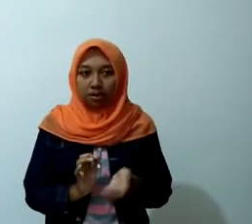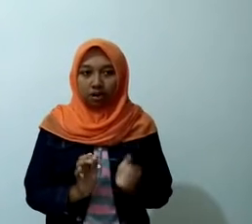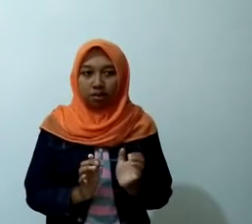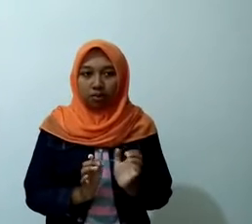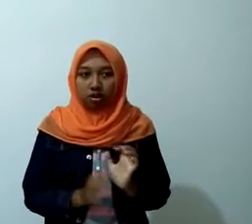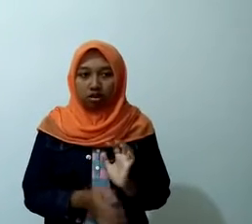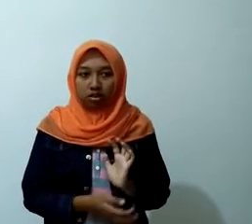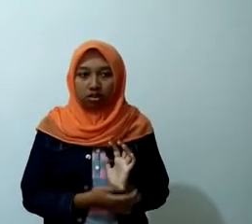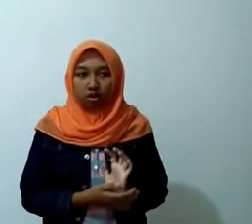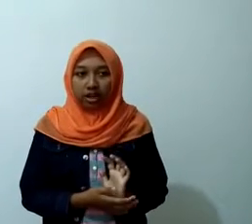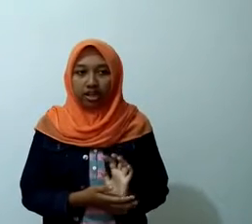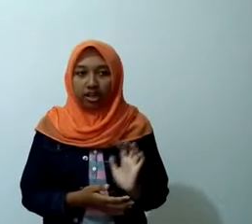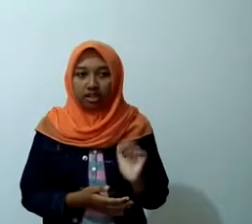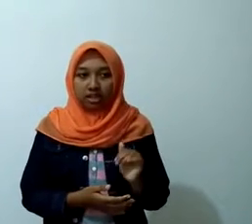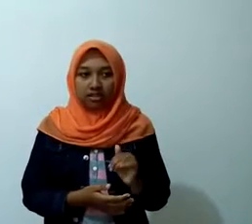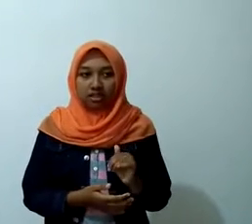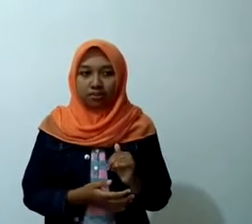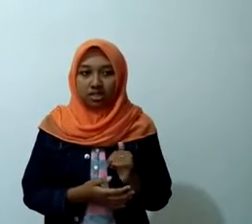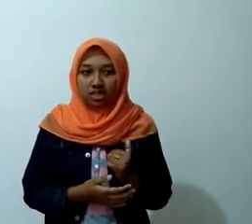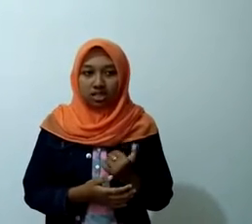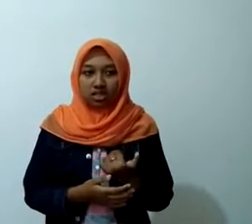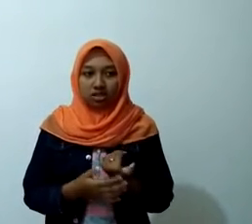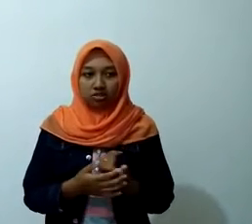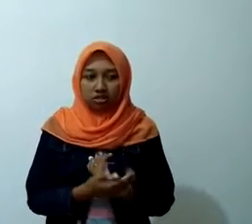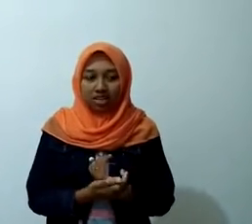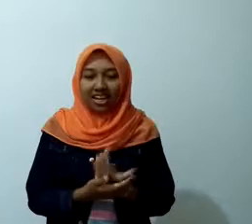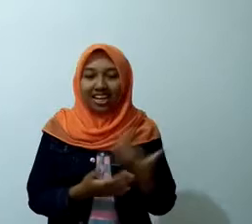is game, problem, or toy that tests a person's